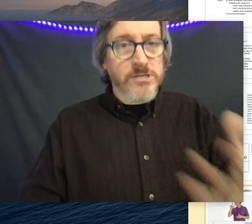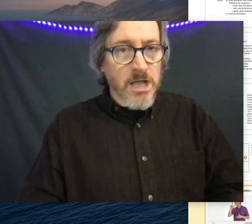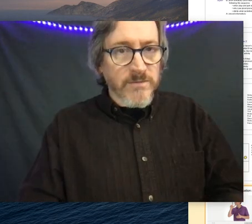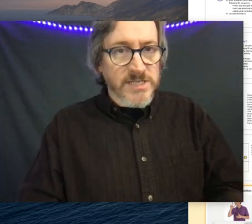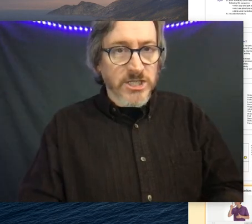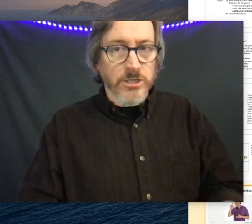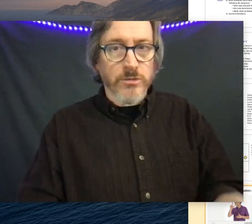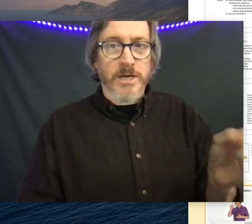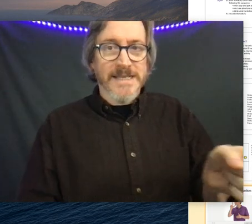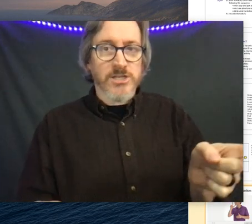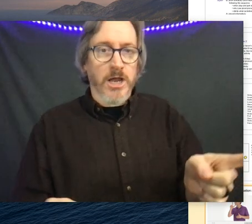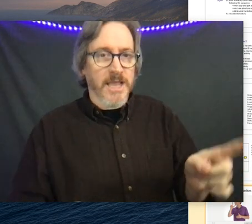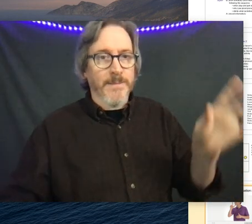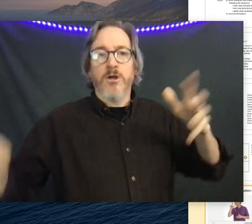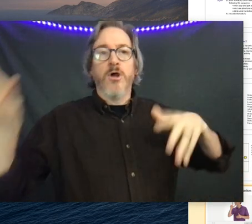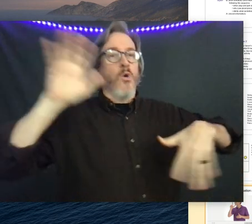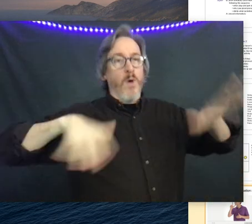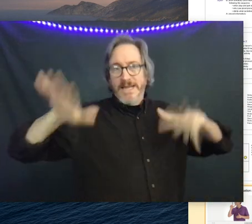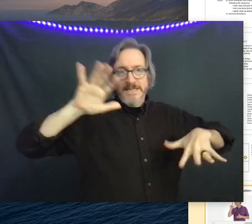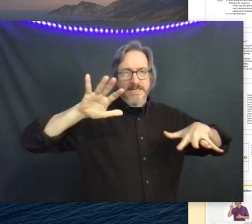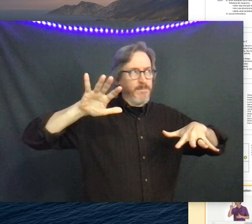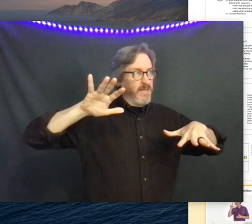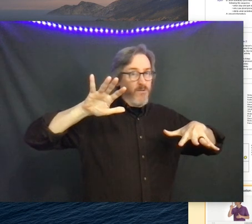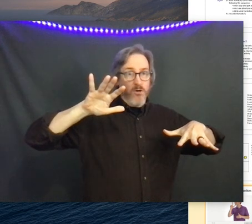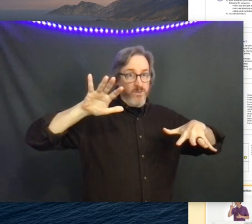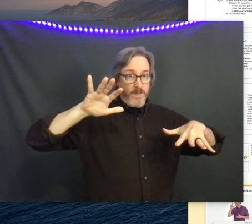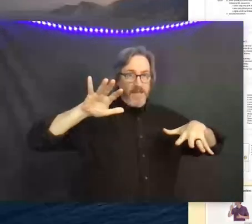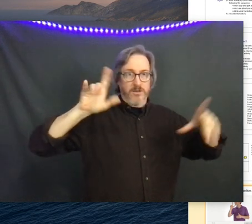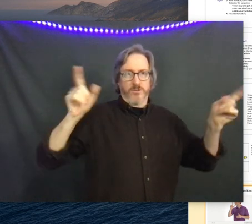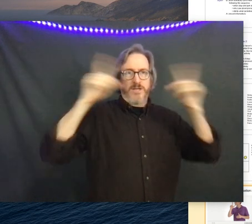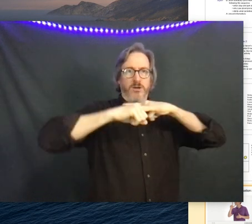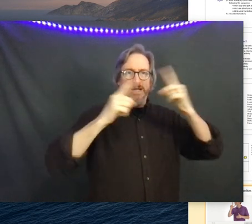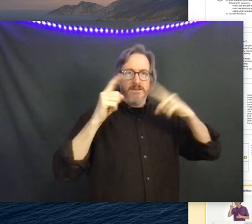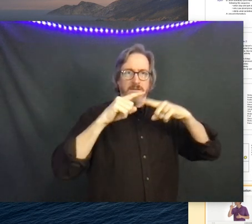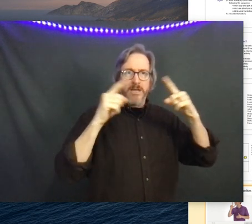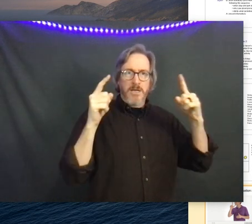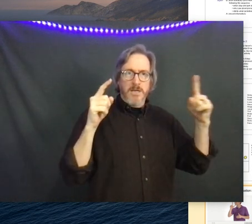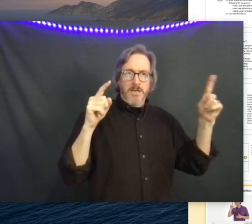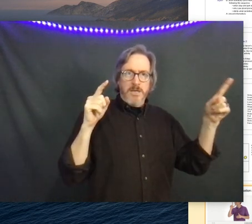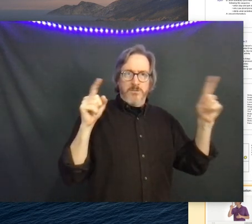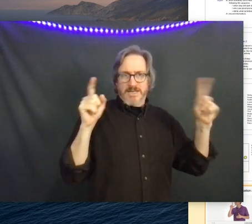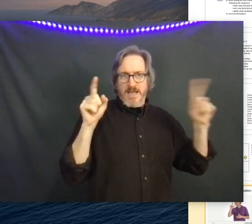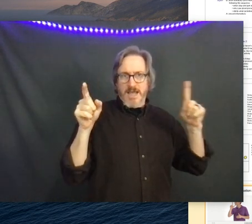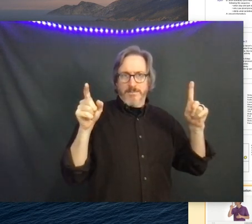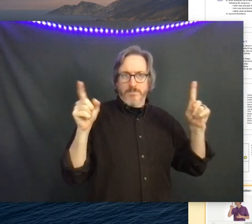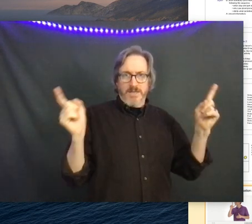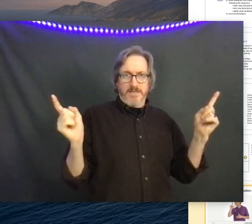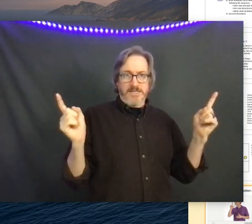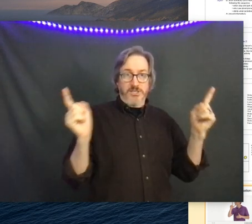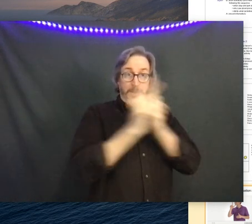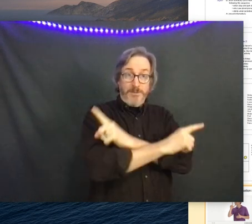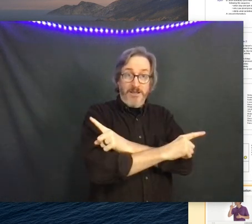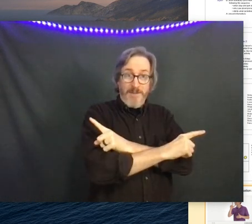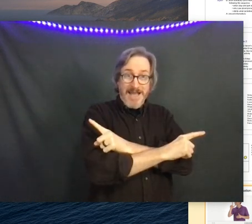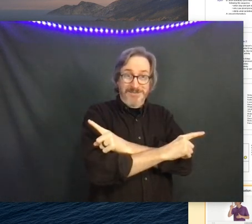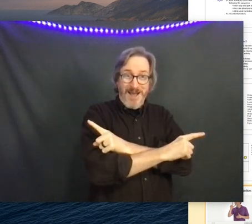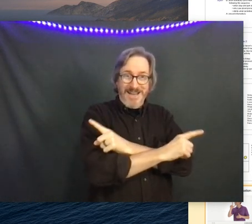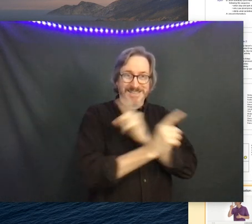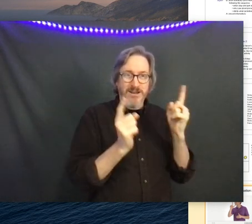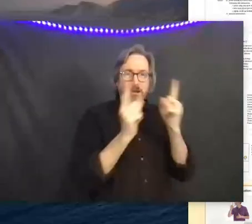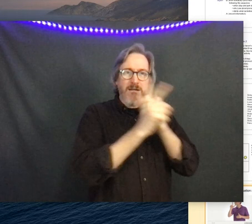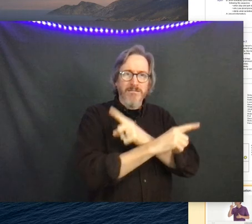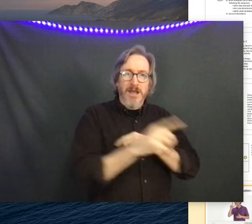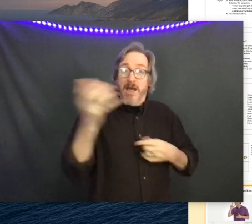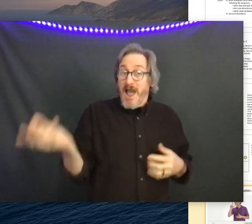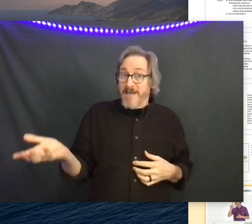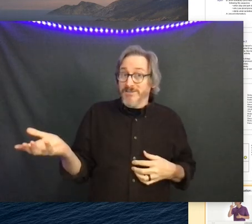So here's the conversation where he's talking about what he did, I believe, over the weekend, or in the time that these two people have passed by and